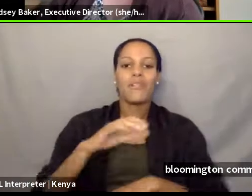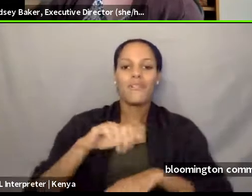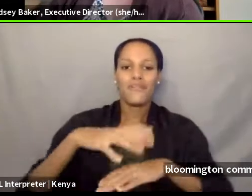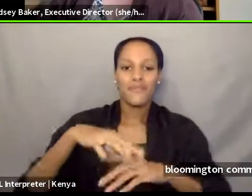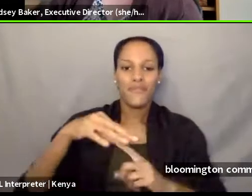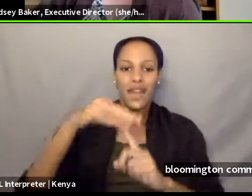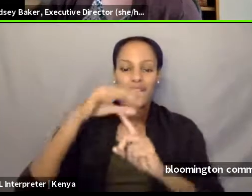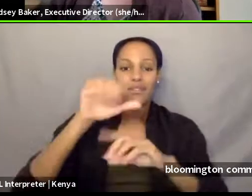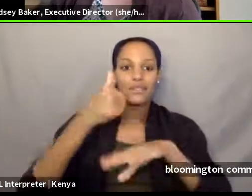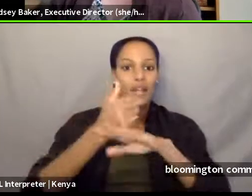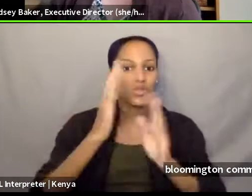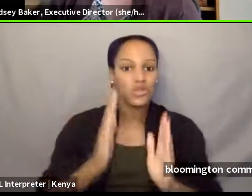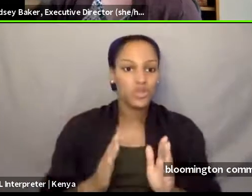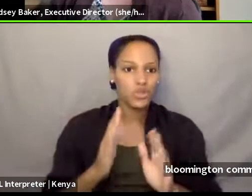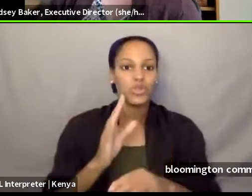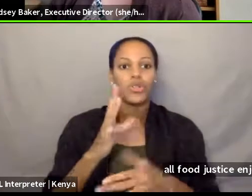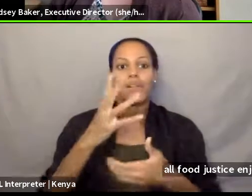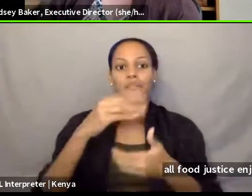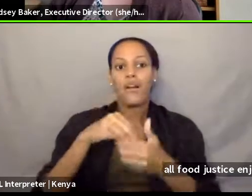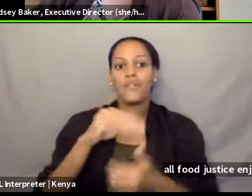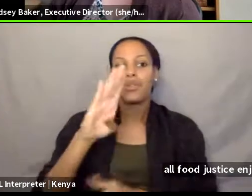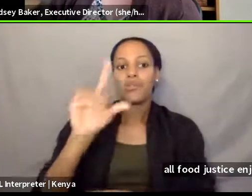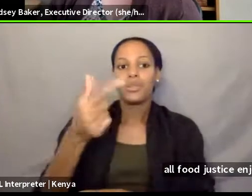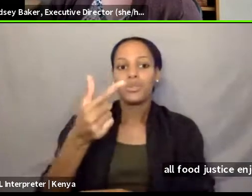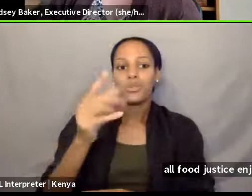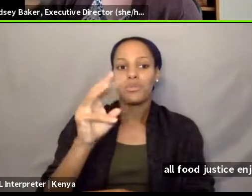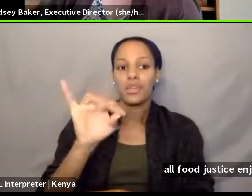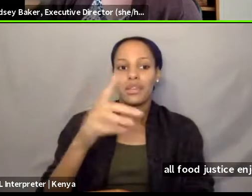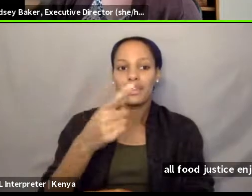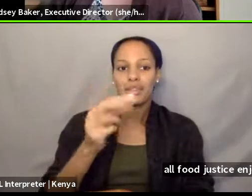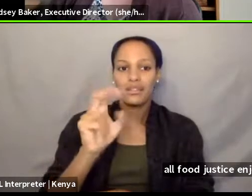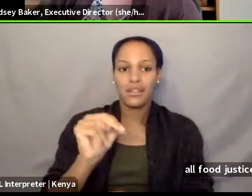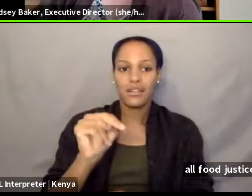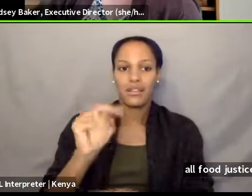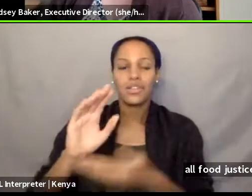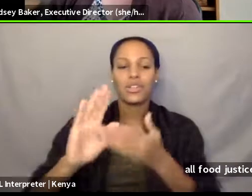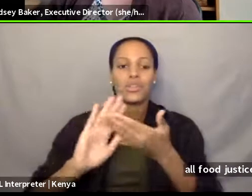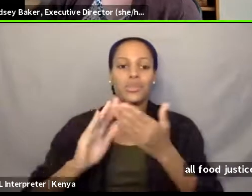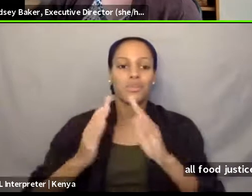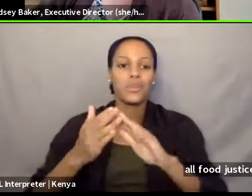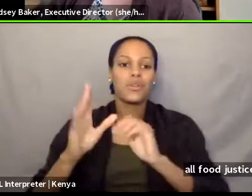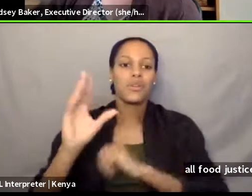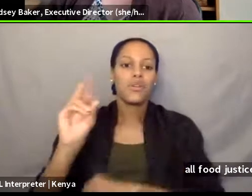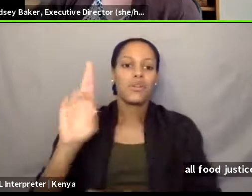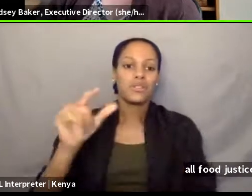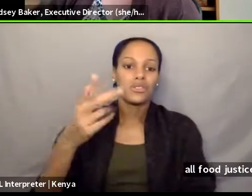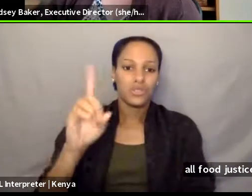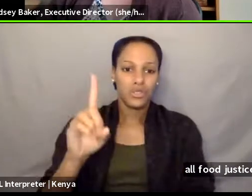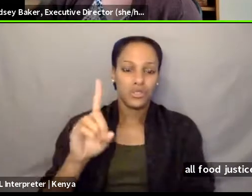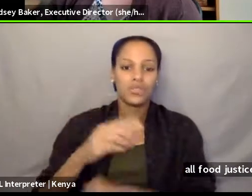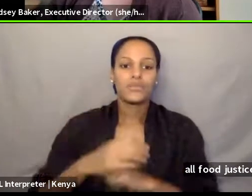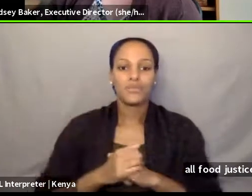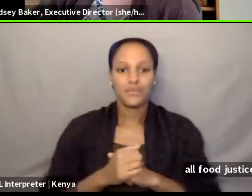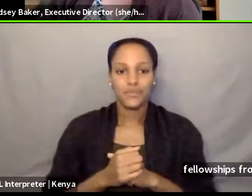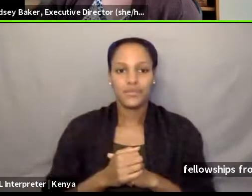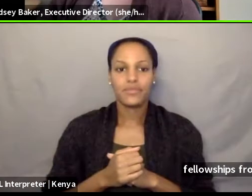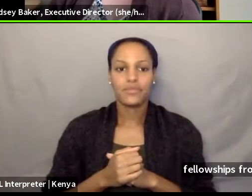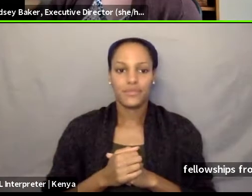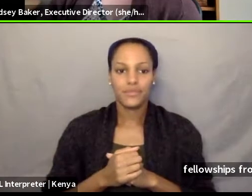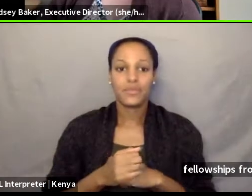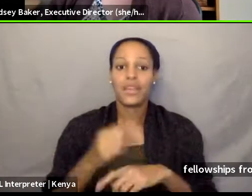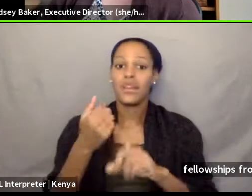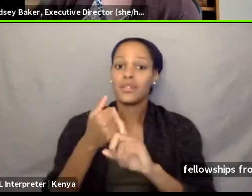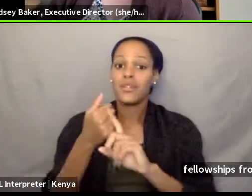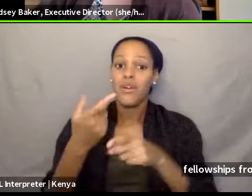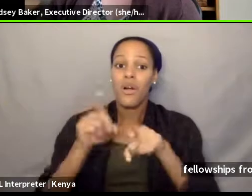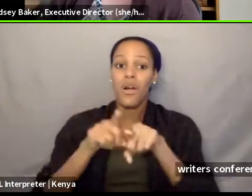Project. Gay has received fellowships from Cave Canem, the Bread Loaf Writers Conference, and the Guggenheim Foundation. He teaches at